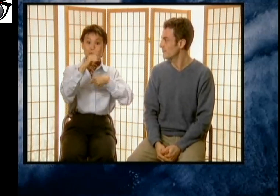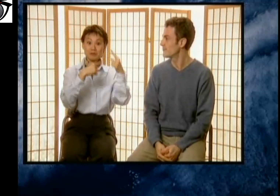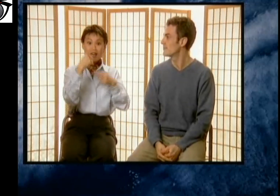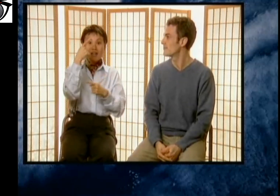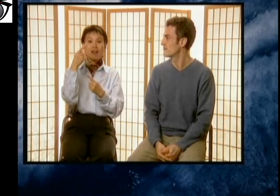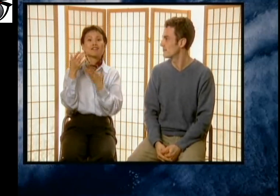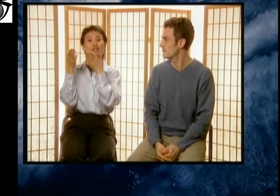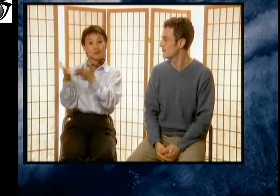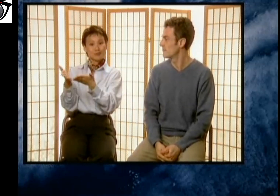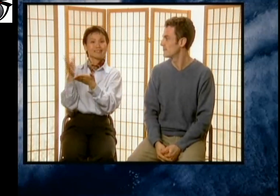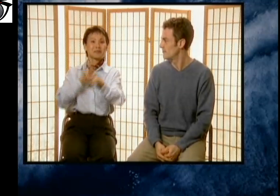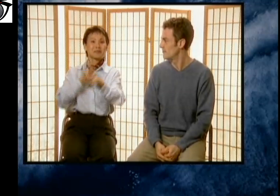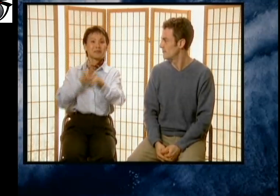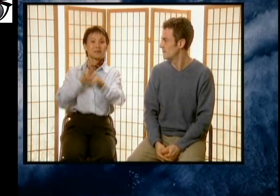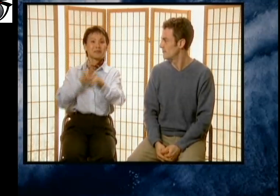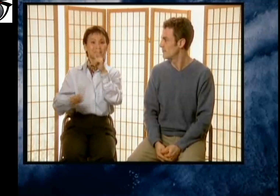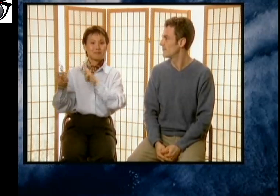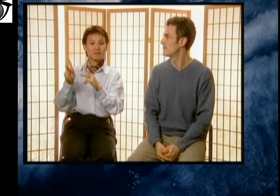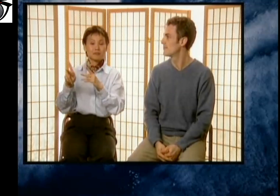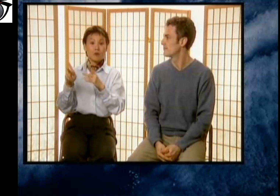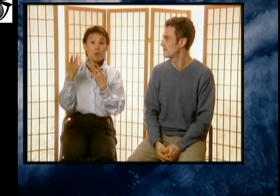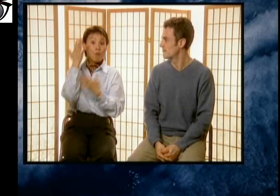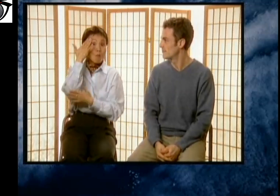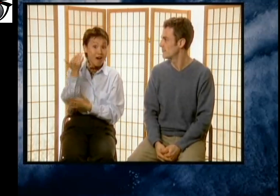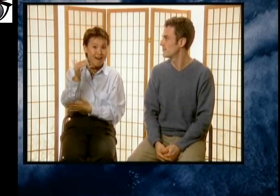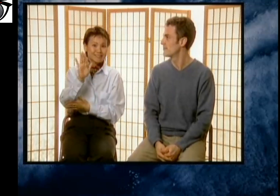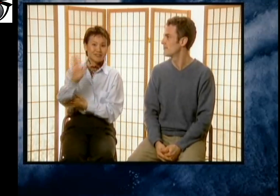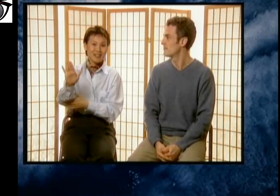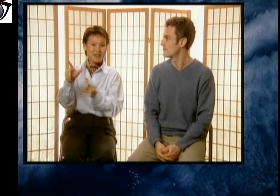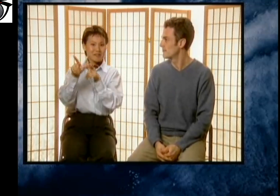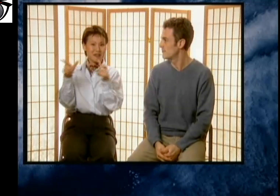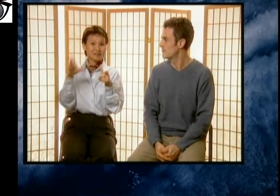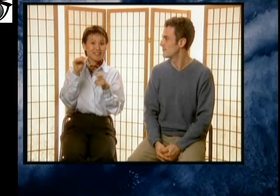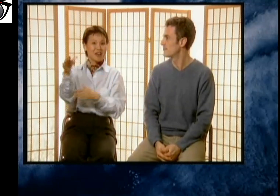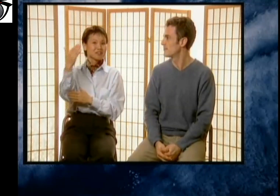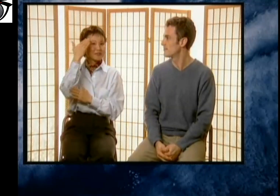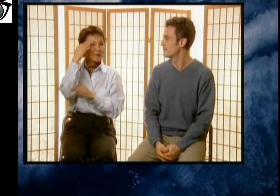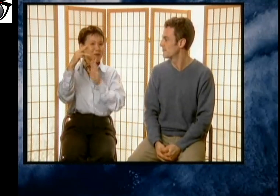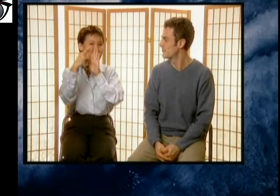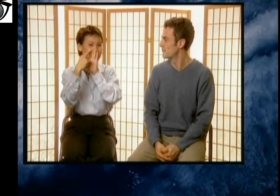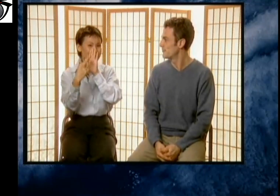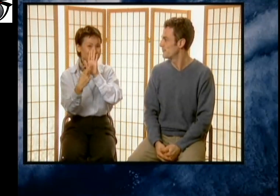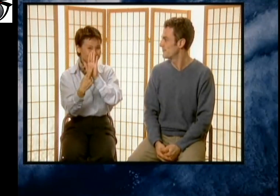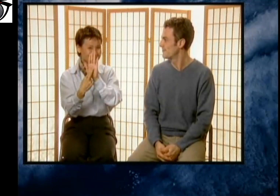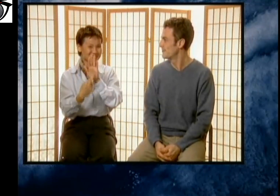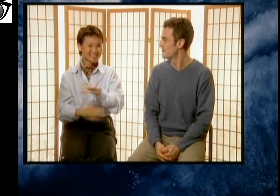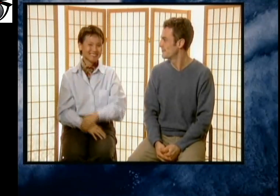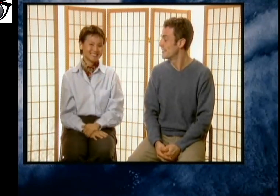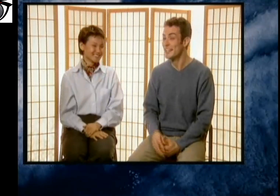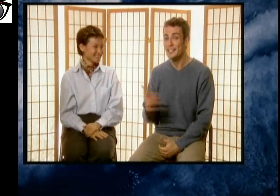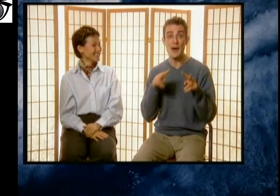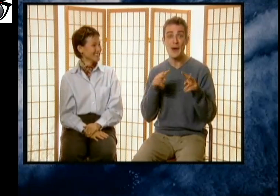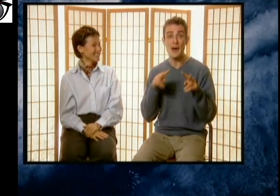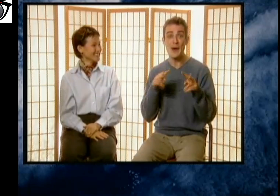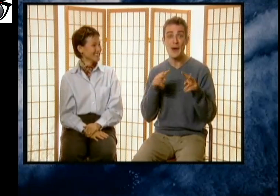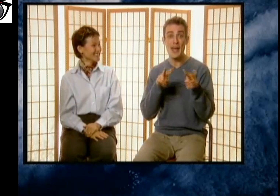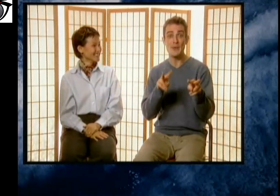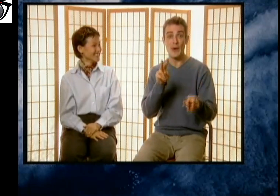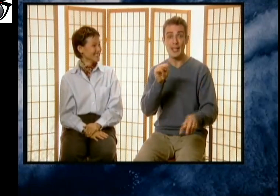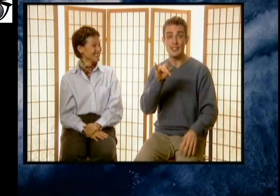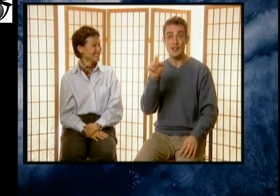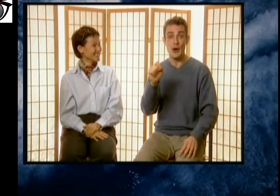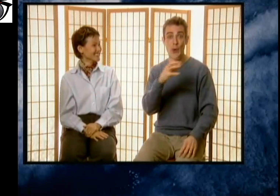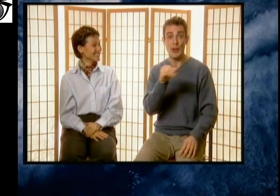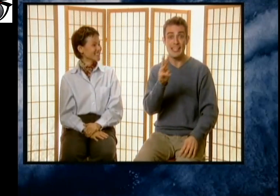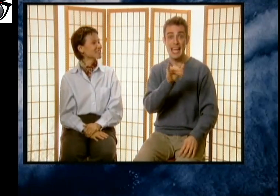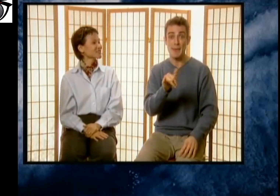new signs to deaf people. After all, it's their language and they know the rules. So let's go ahead